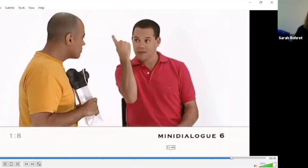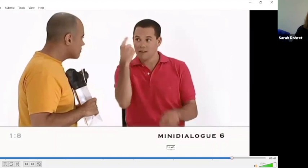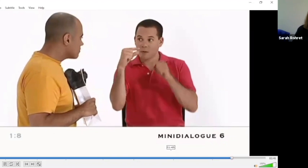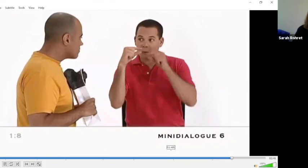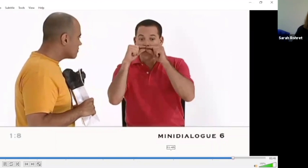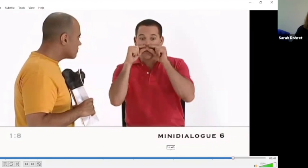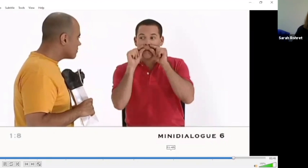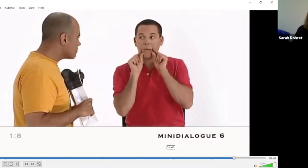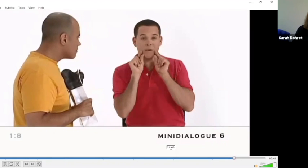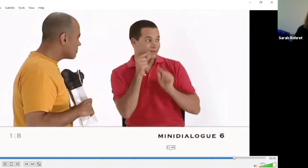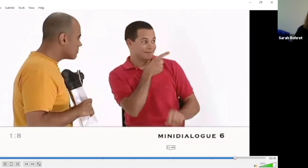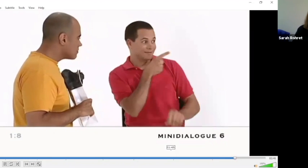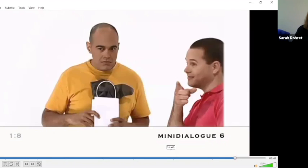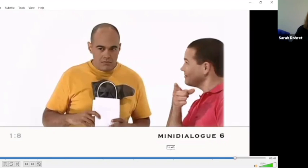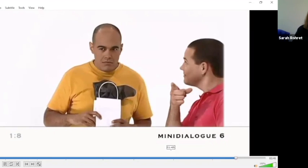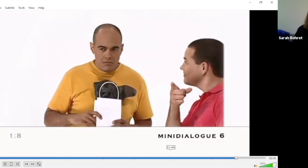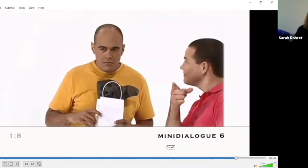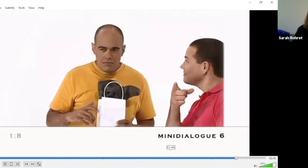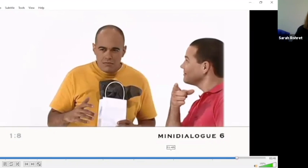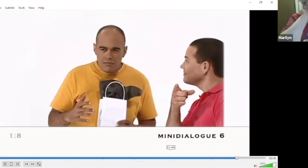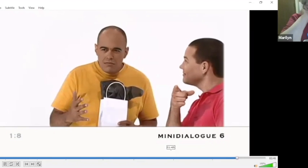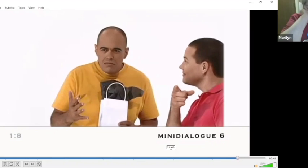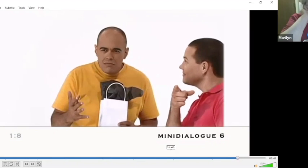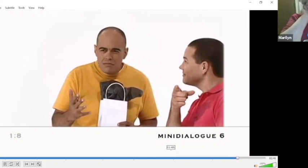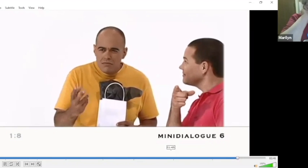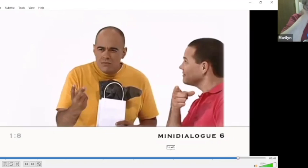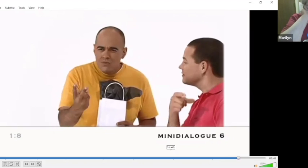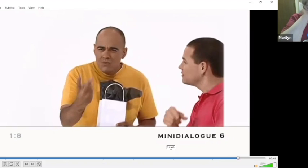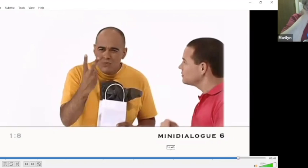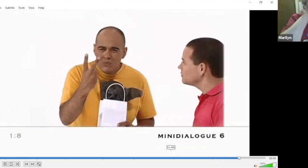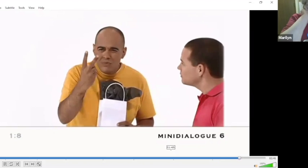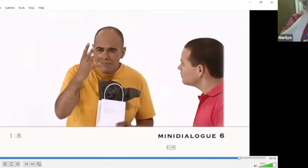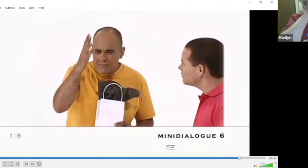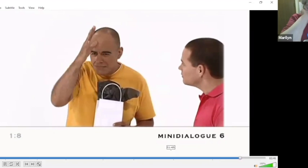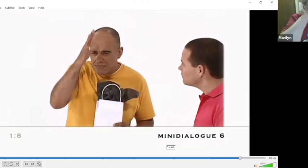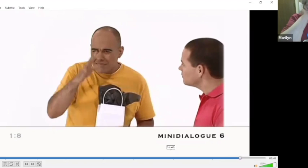Yeah. Yes. What color?